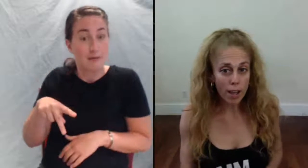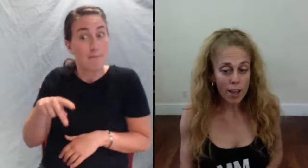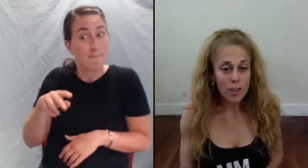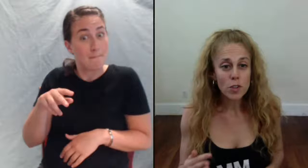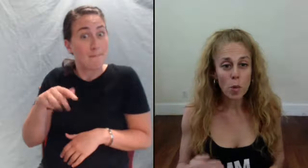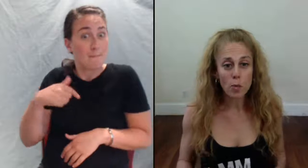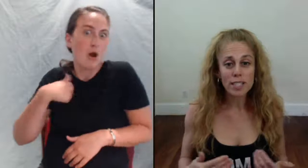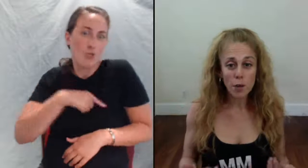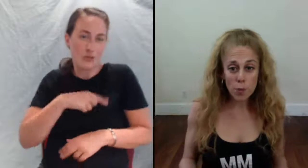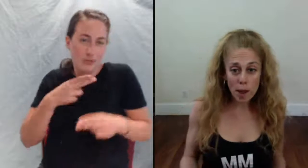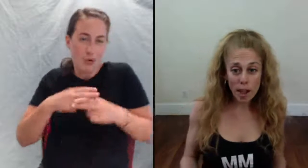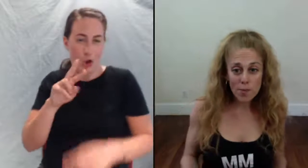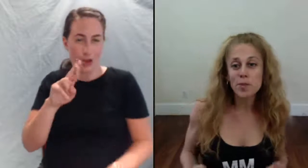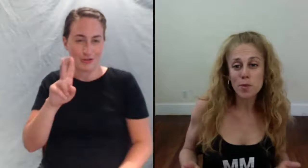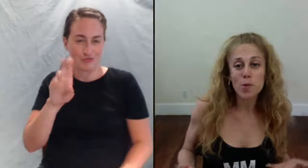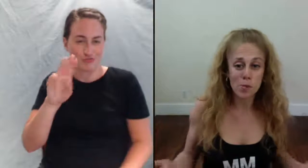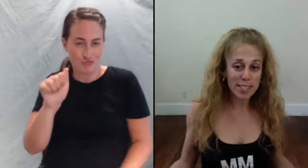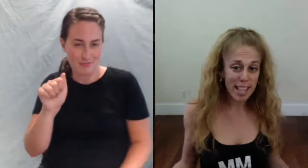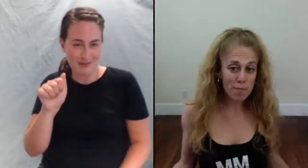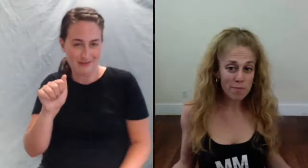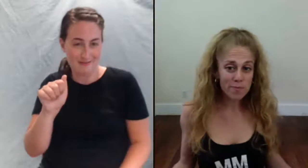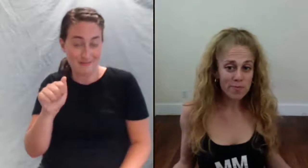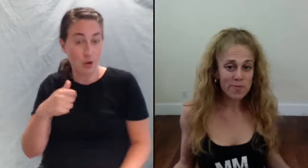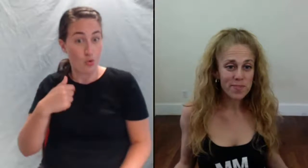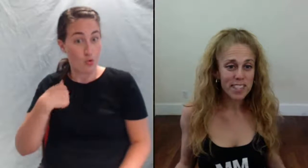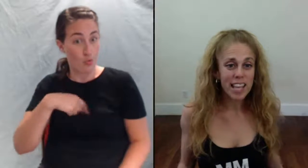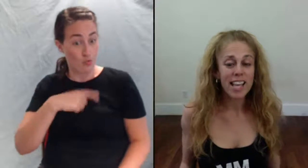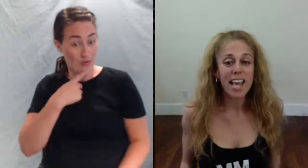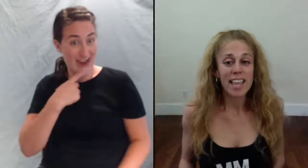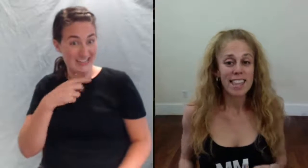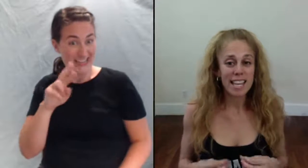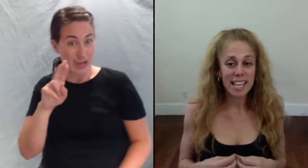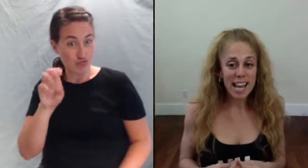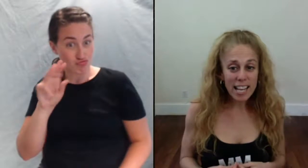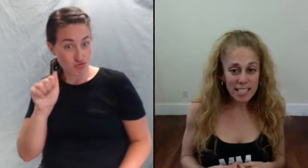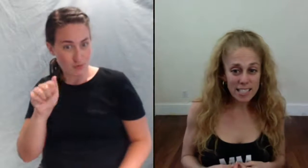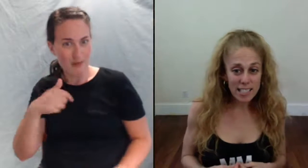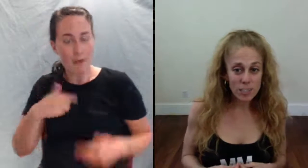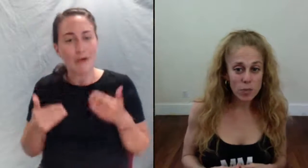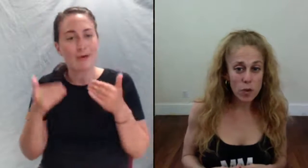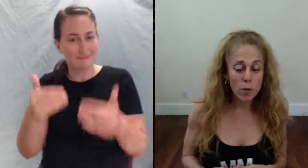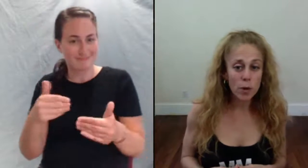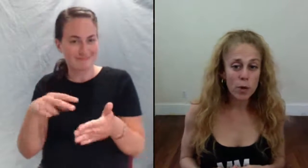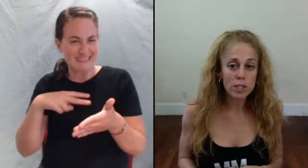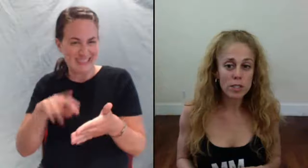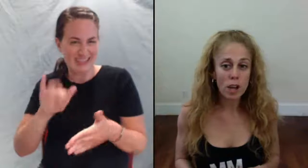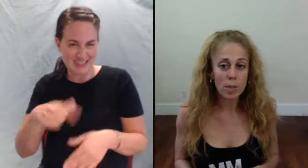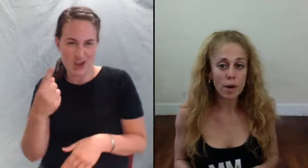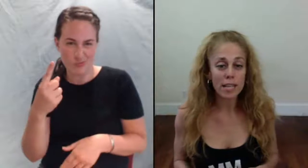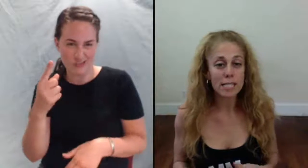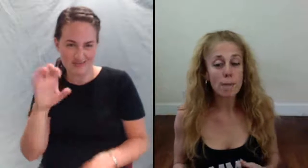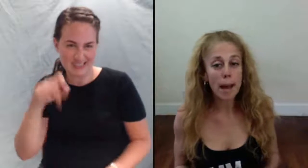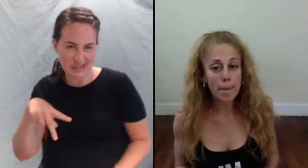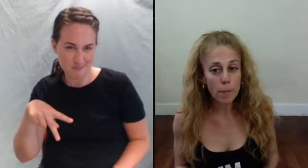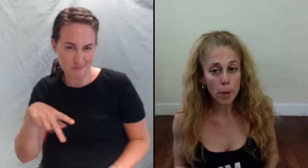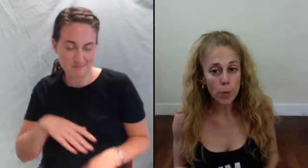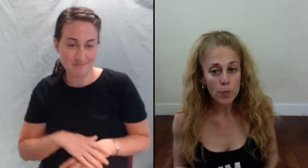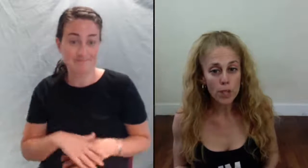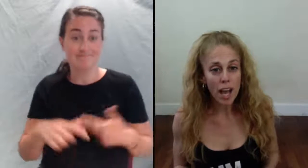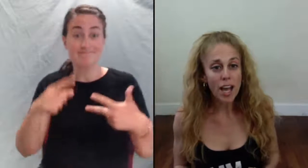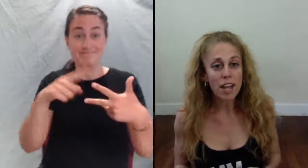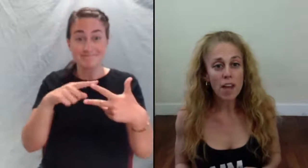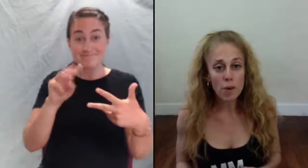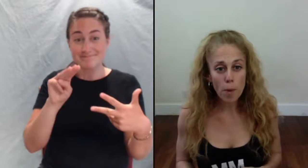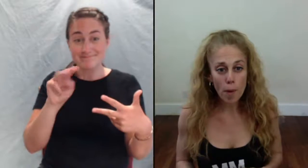rumba. So when we say rumba, we'll do a rumba step. The next dance form we're going to talk about is